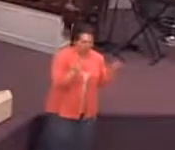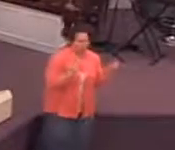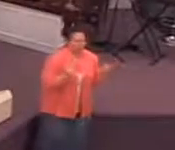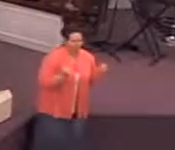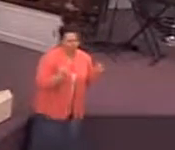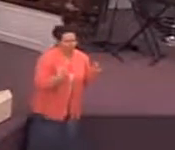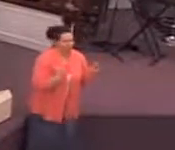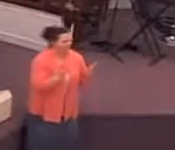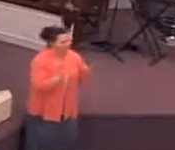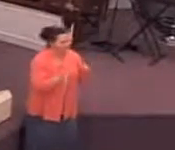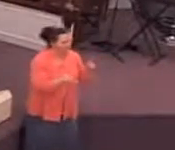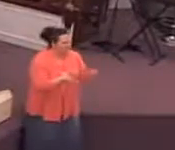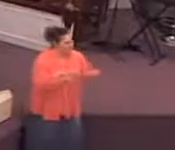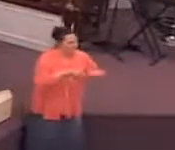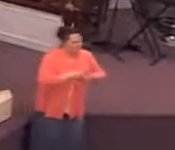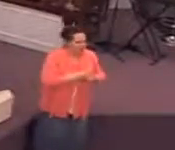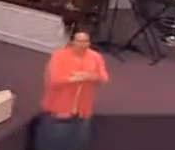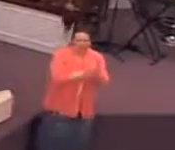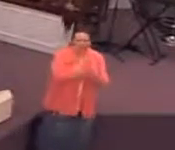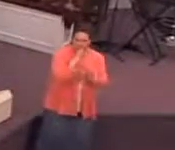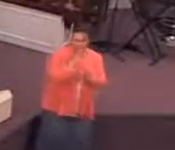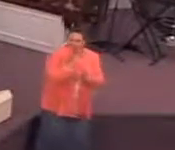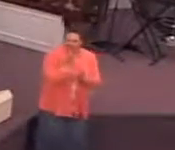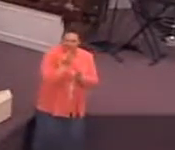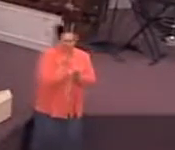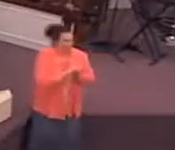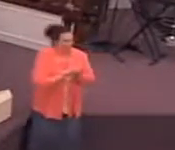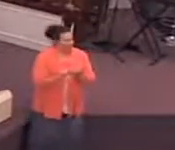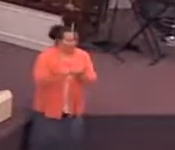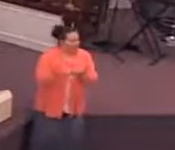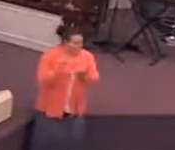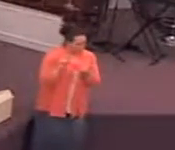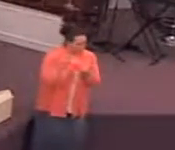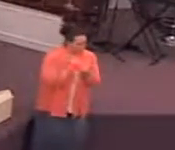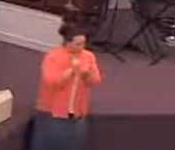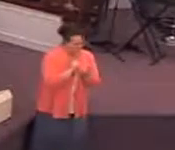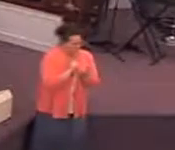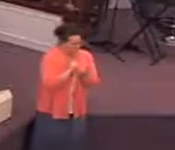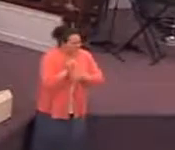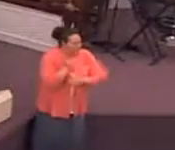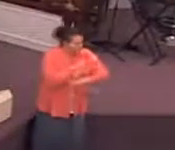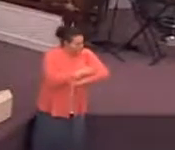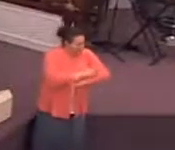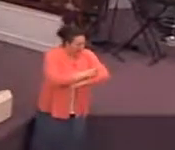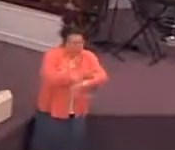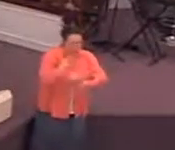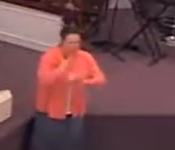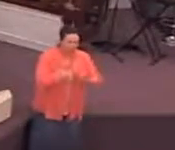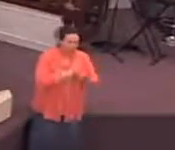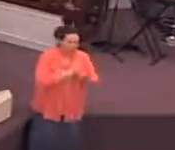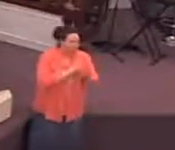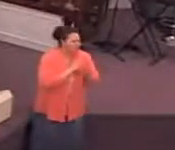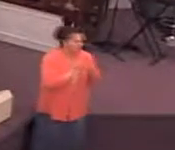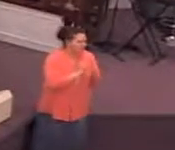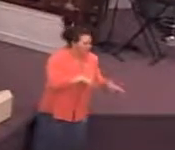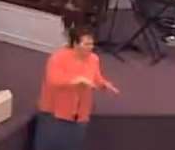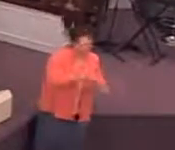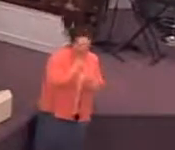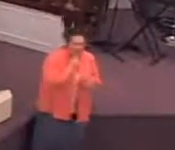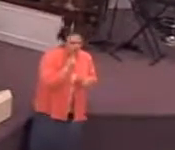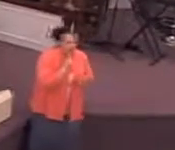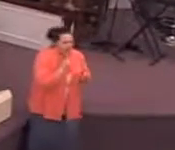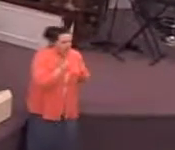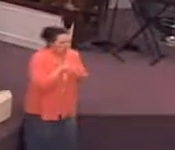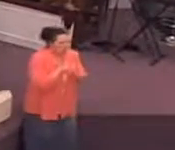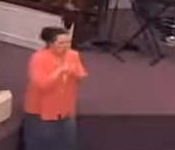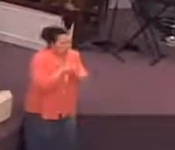who have been starting to fast for the last few days. Amen. And that's a good report. I love to hear people say, I'm going into a